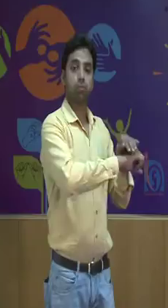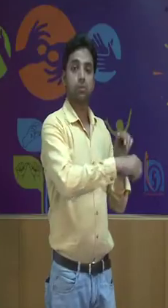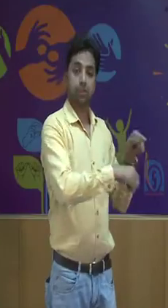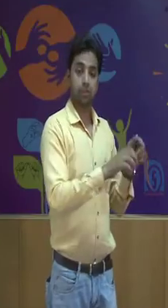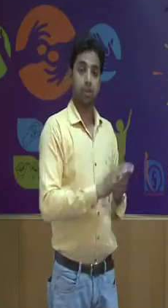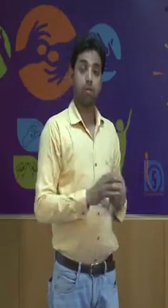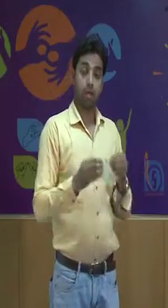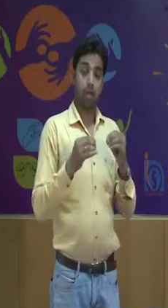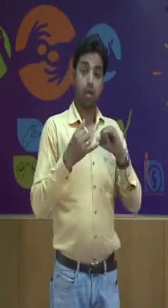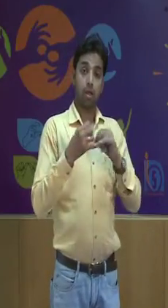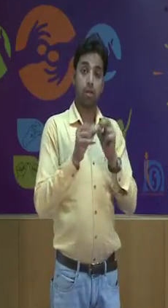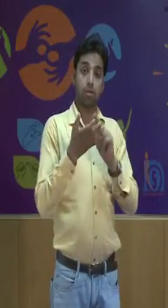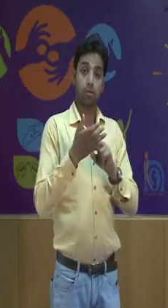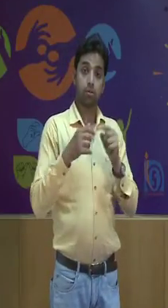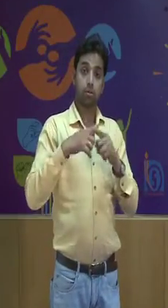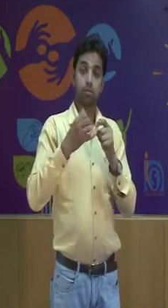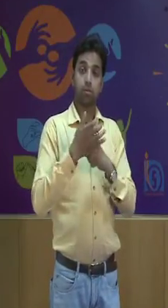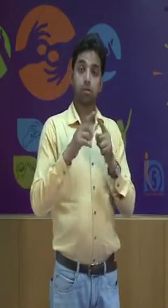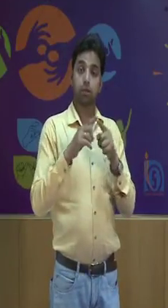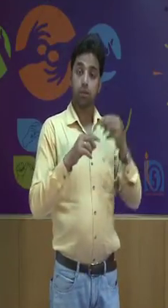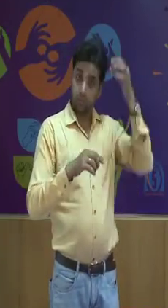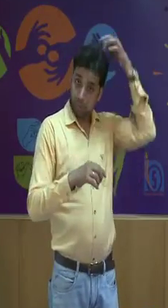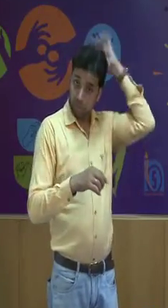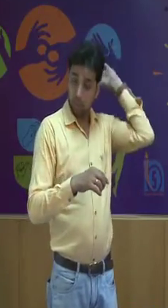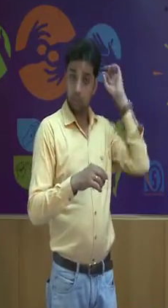The Sanskrit word for slave is dasa.